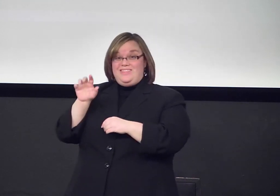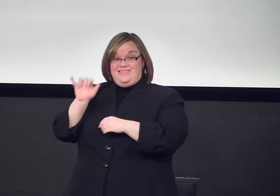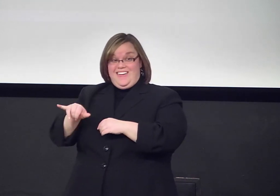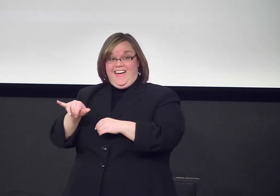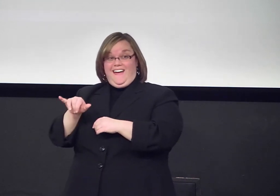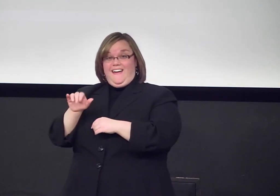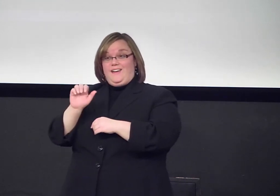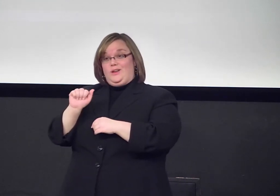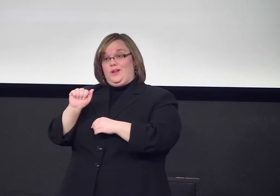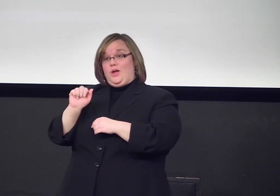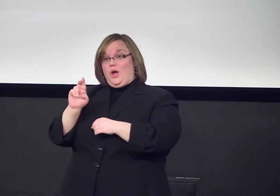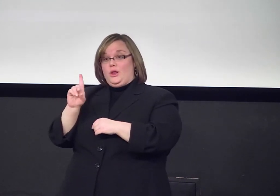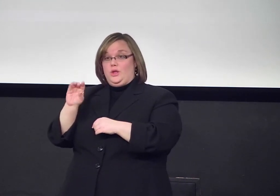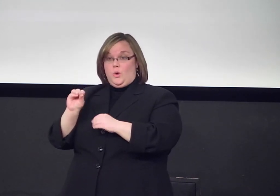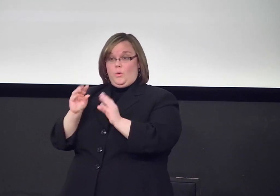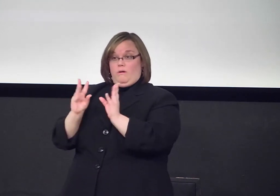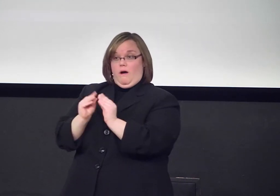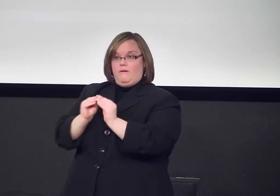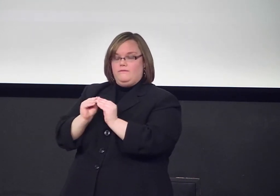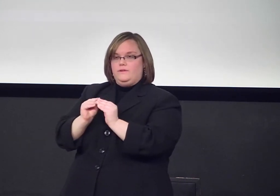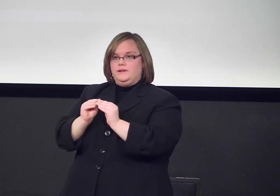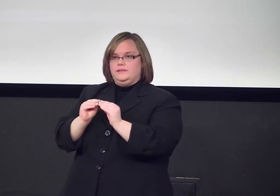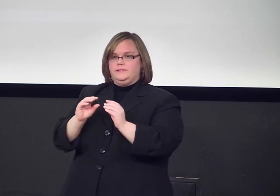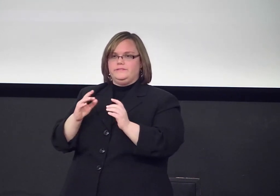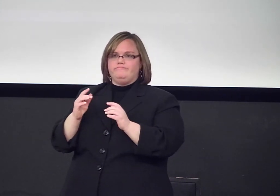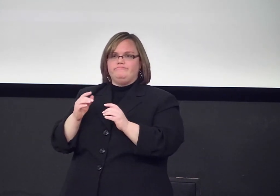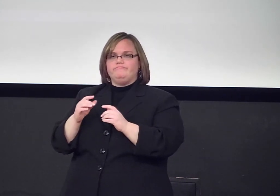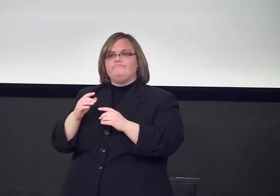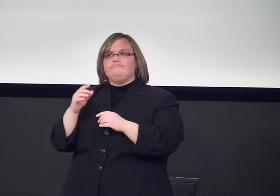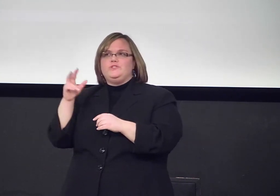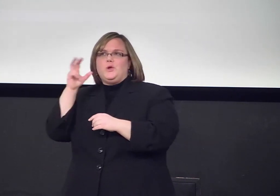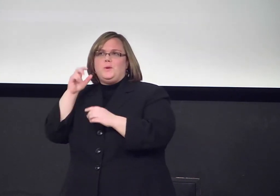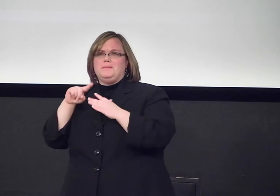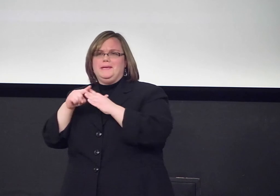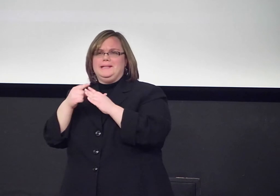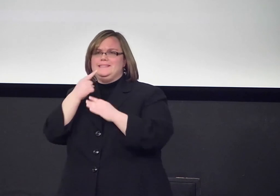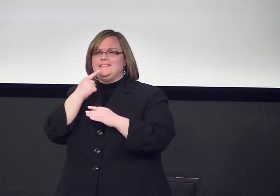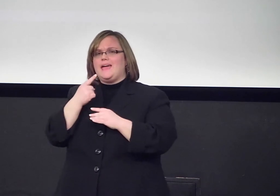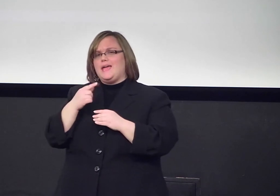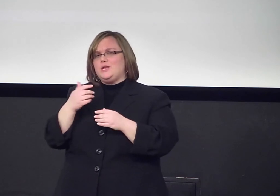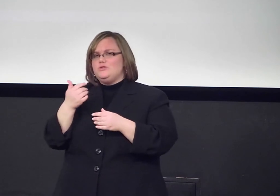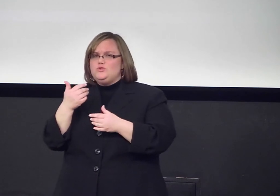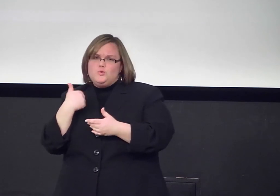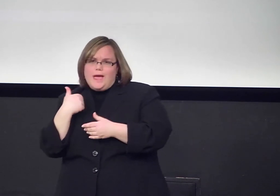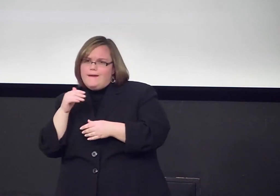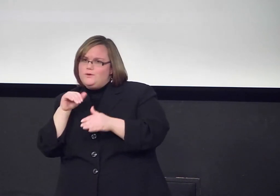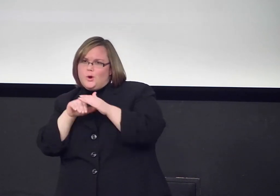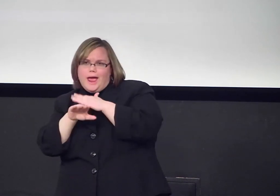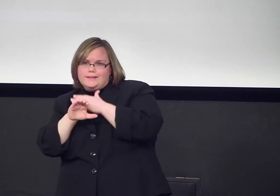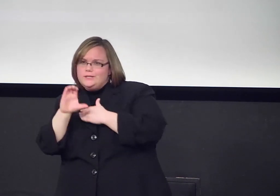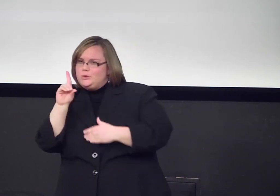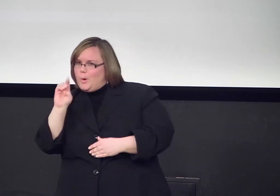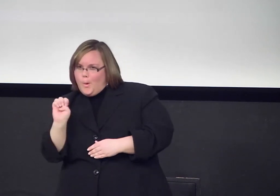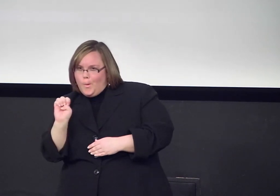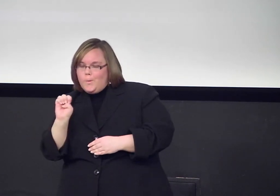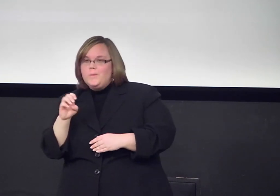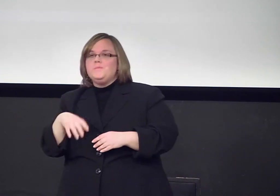happening. So we had the hearing caller connect through the conference software, and at the beginning of the call it asked